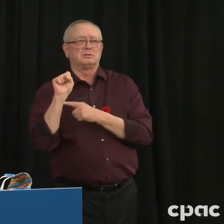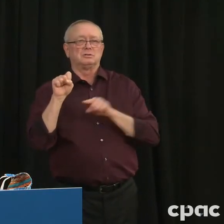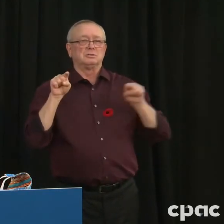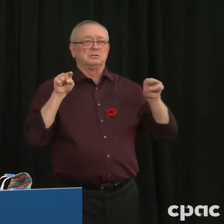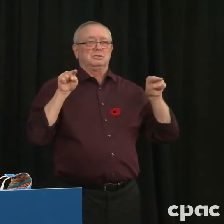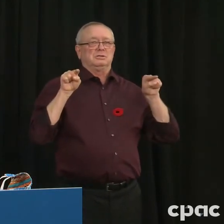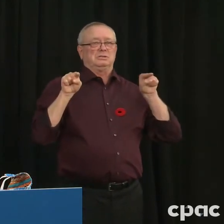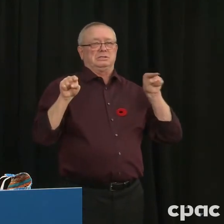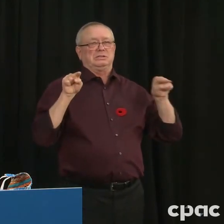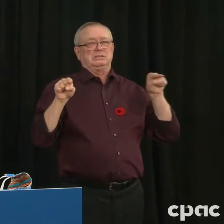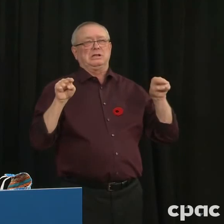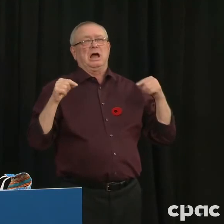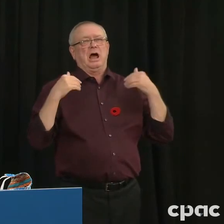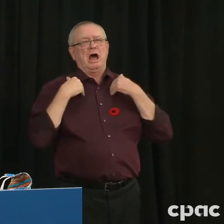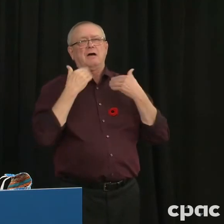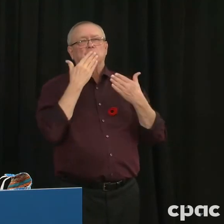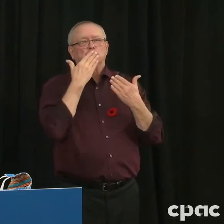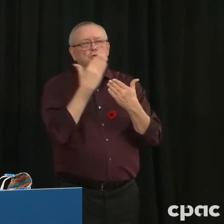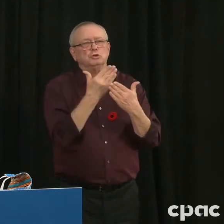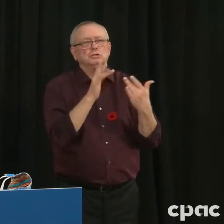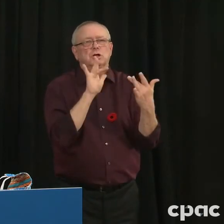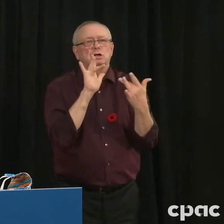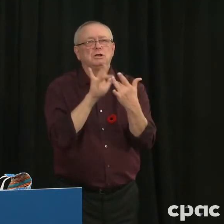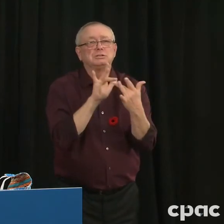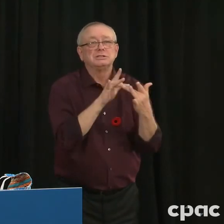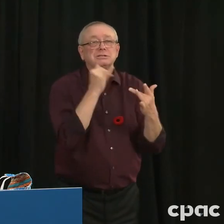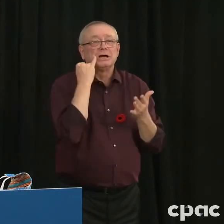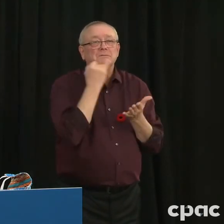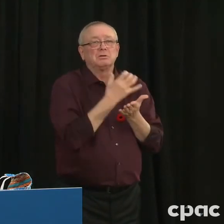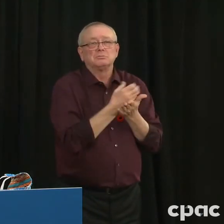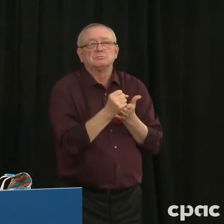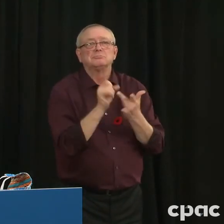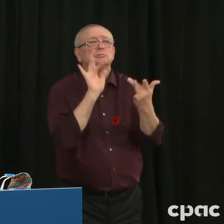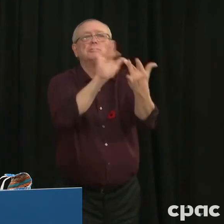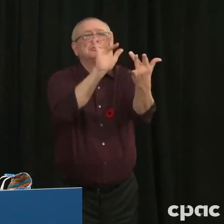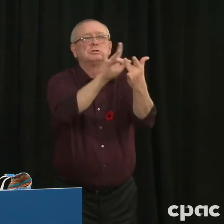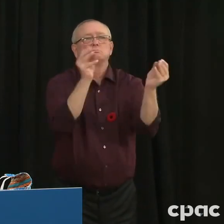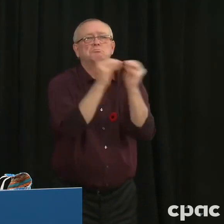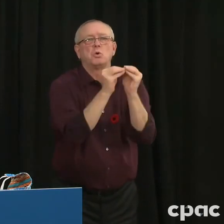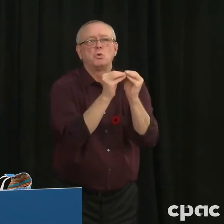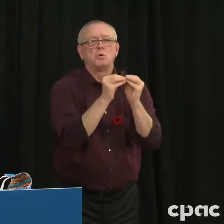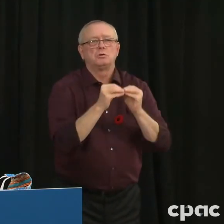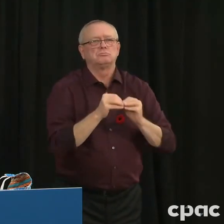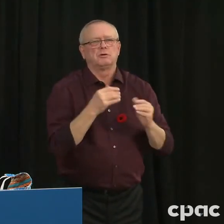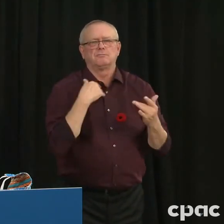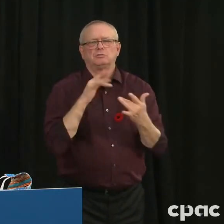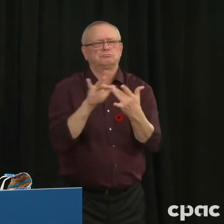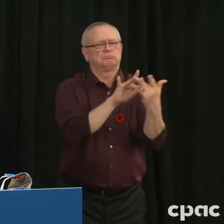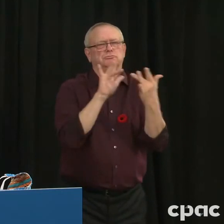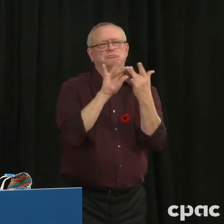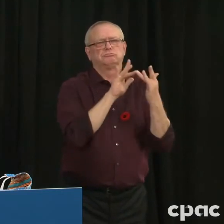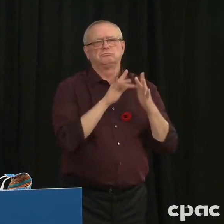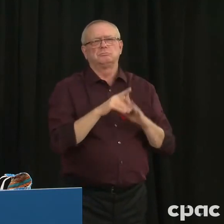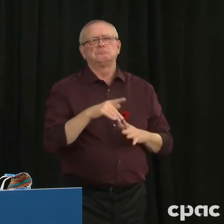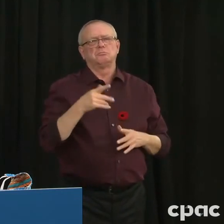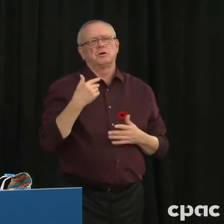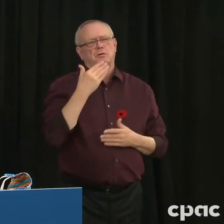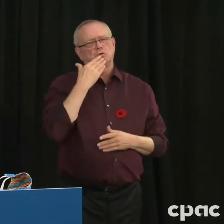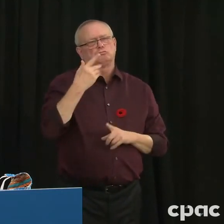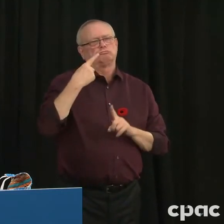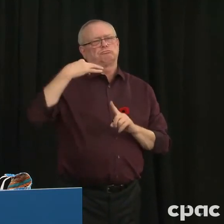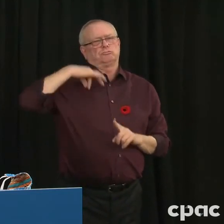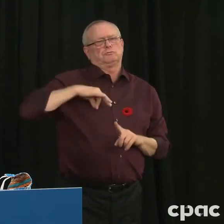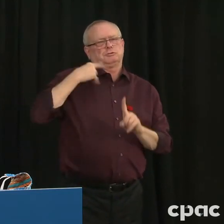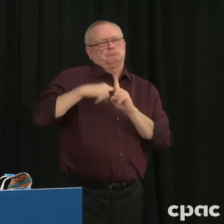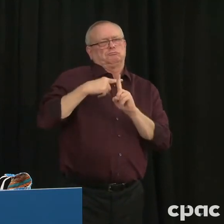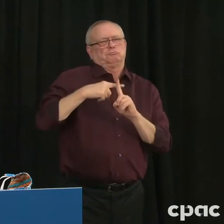chain contacts. The benefit of that organization is that they have been able to manage any supply issues that